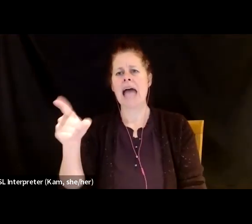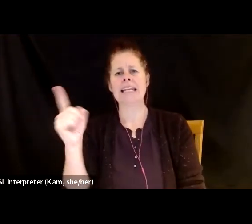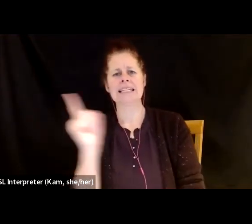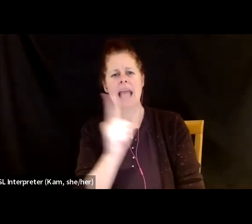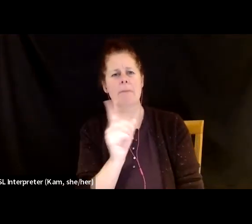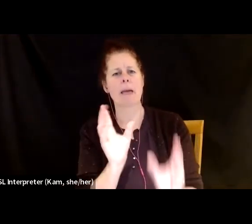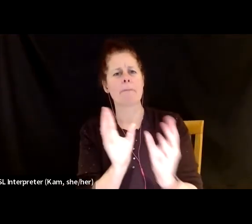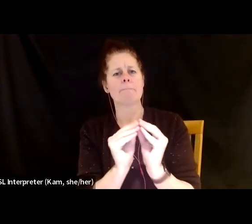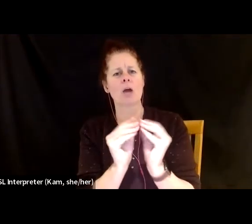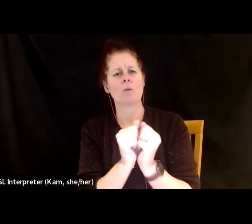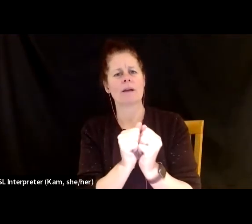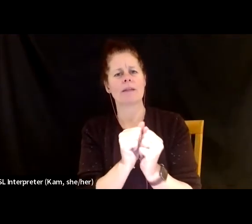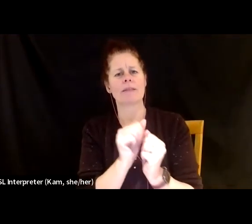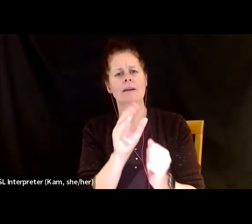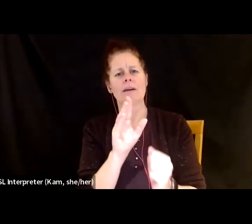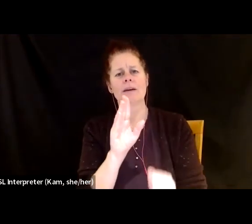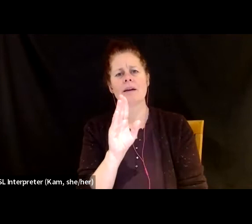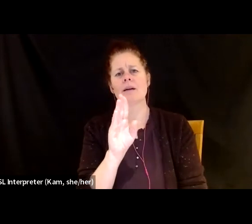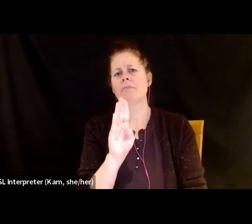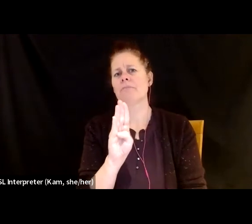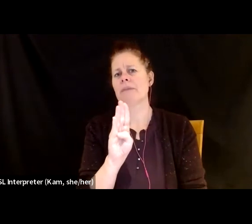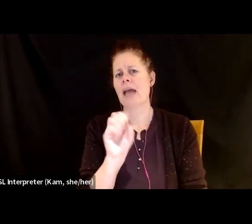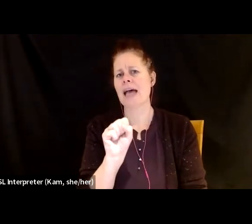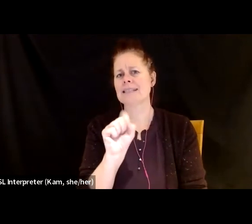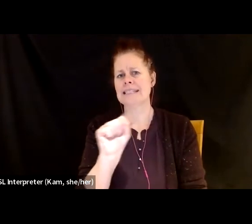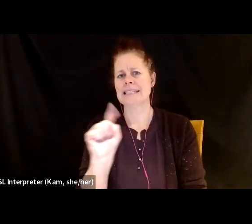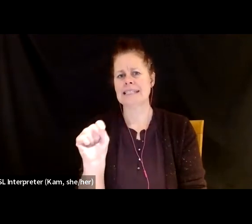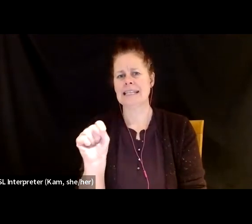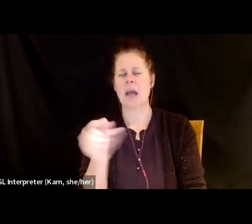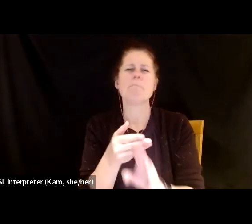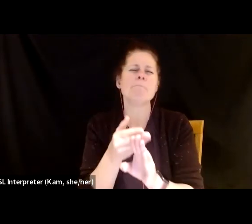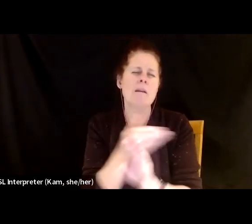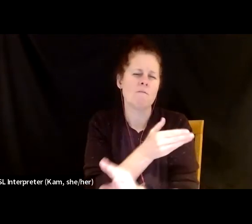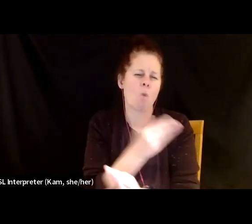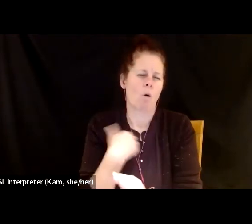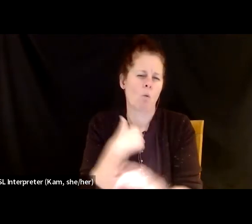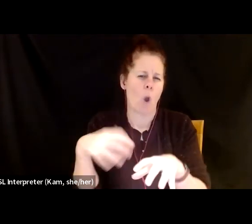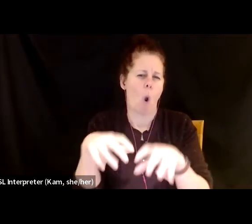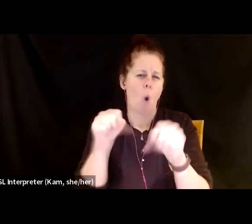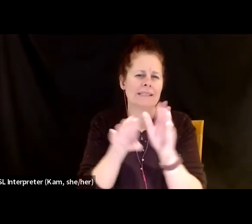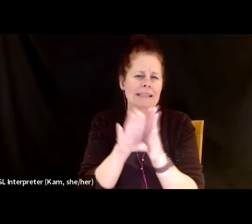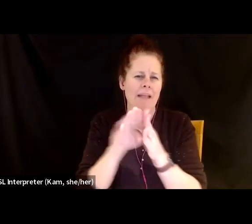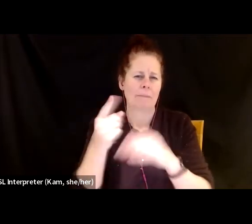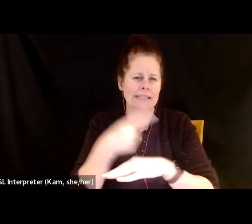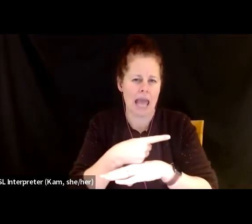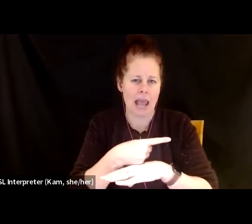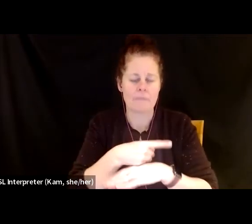to development day, and that conversation was so raw and so